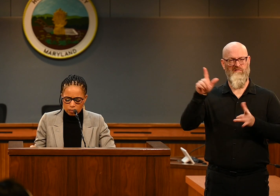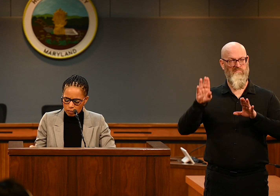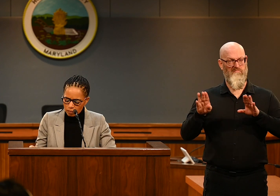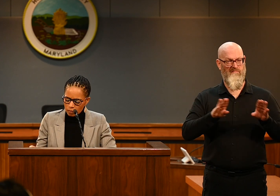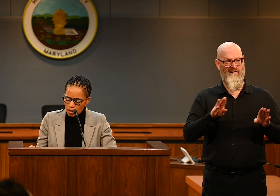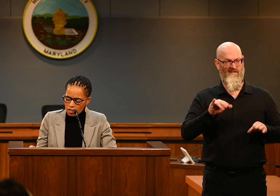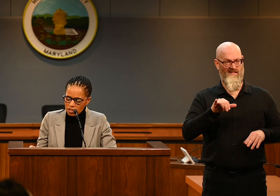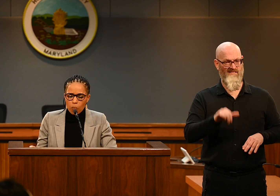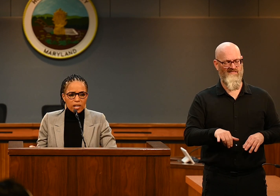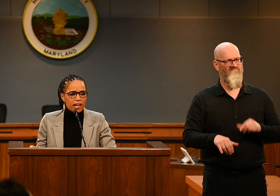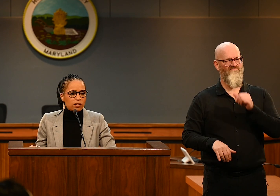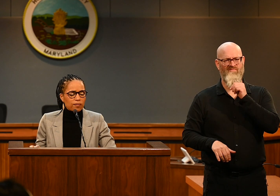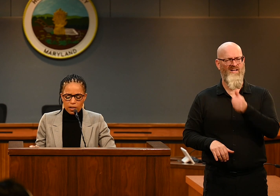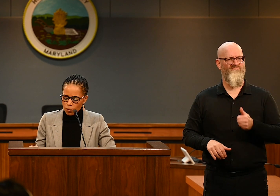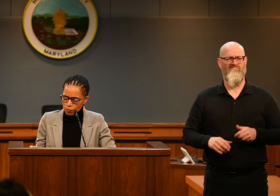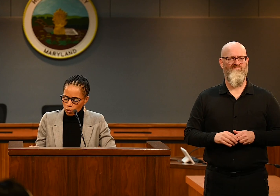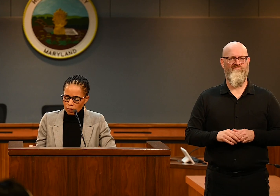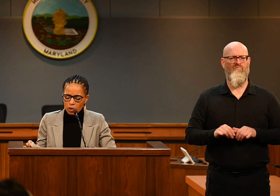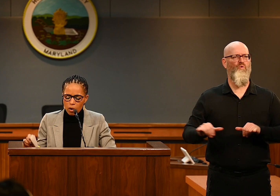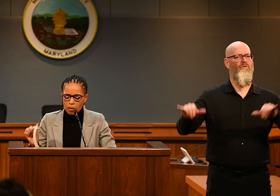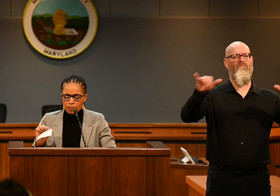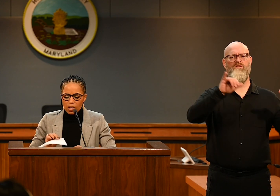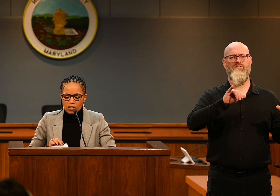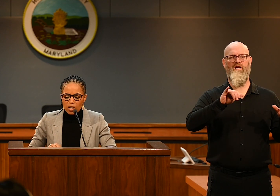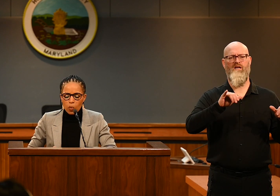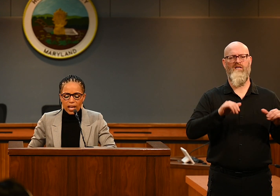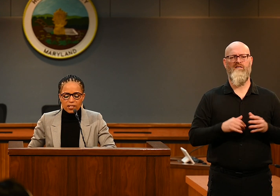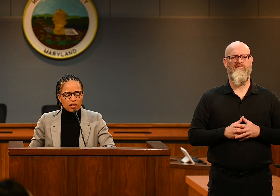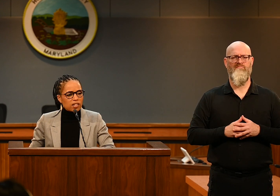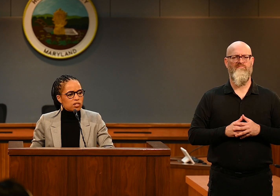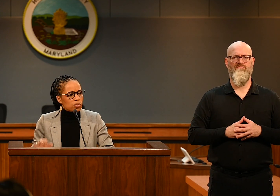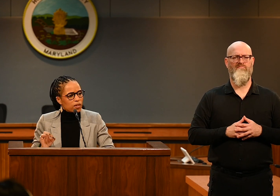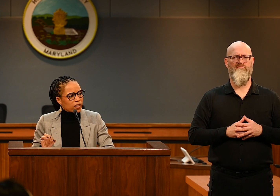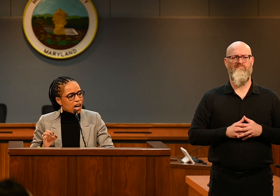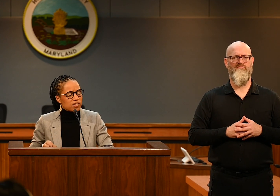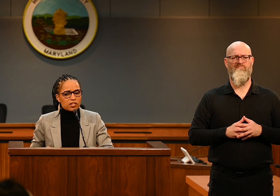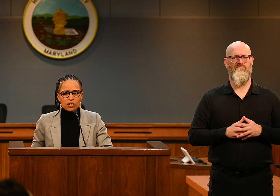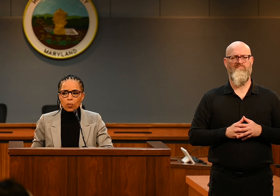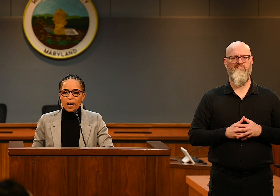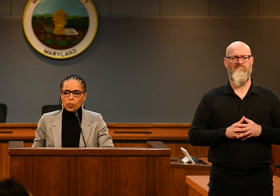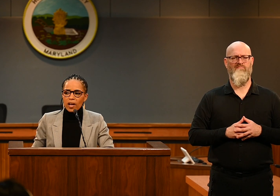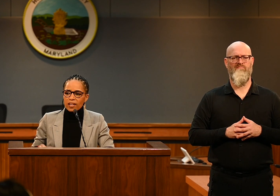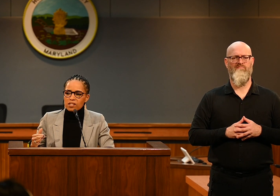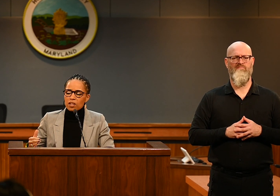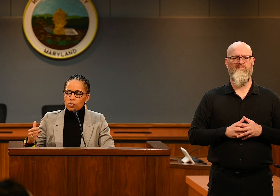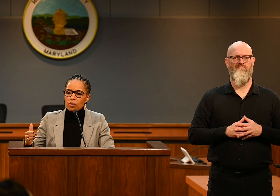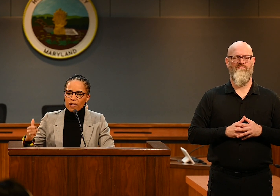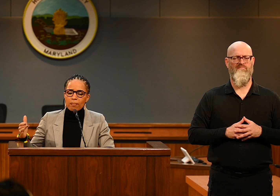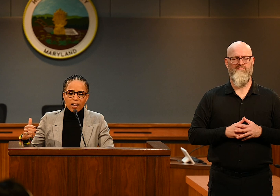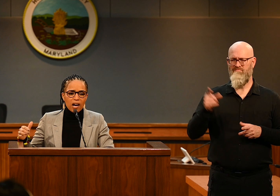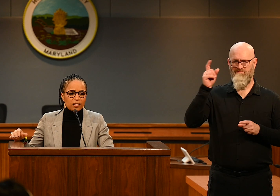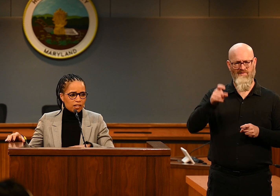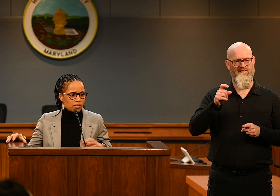condemned. Someone has to fight for the rule of law. Someone has to listen to their conscience. And so, by the way, I continue